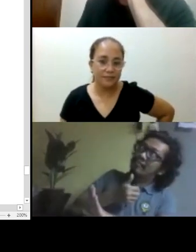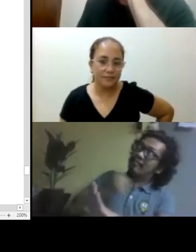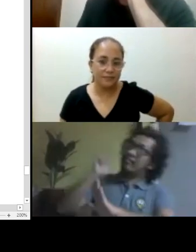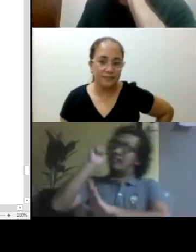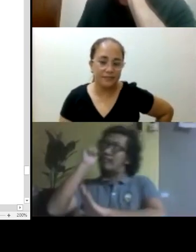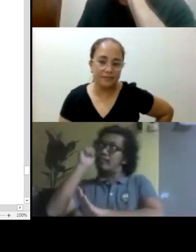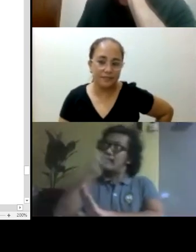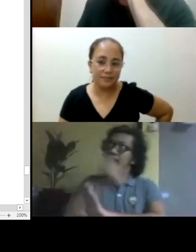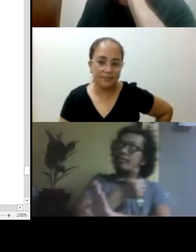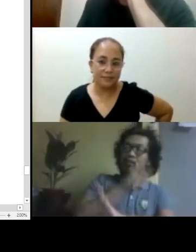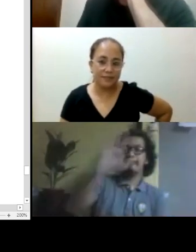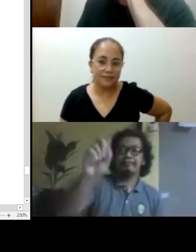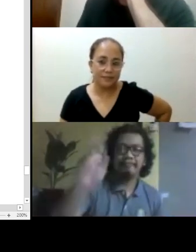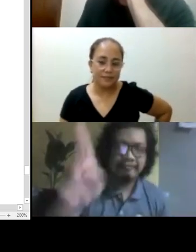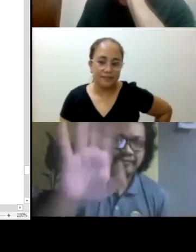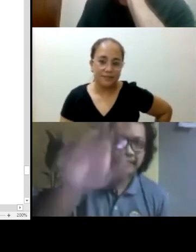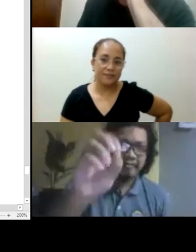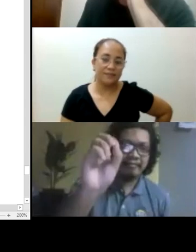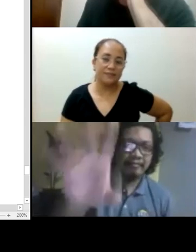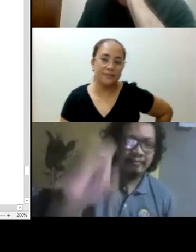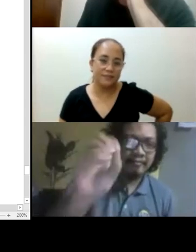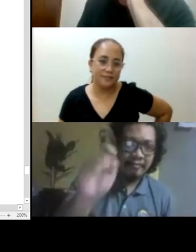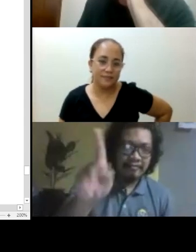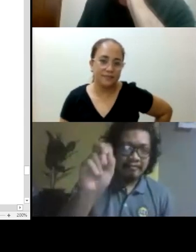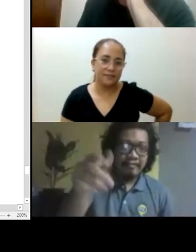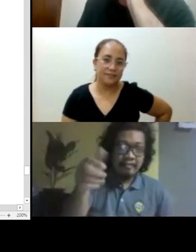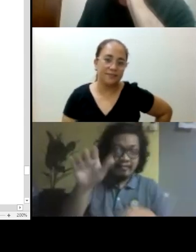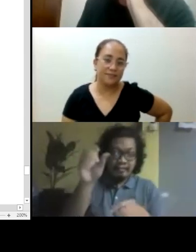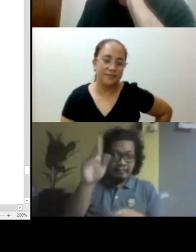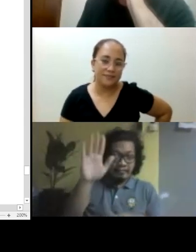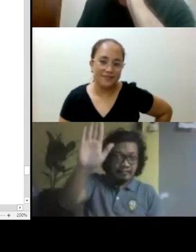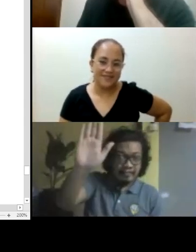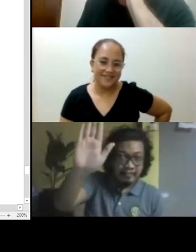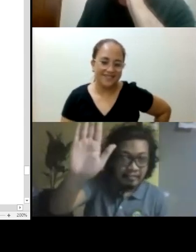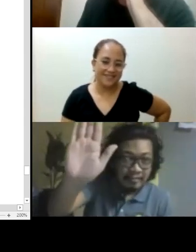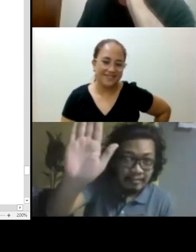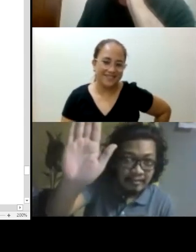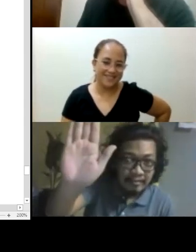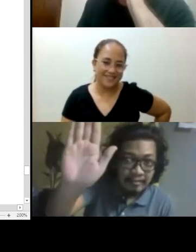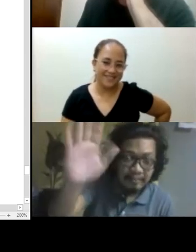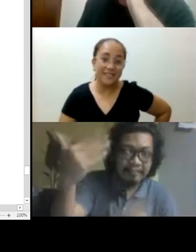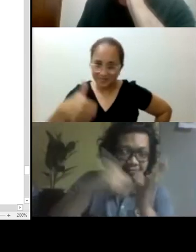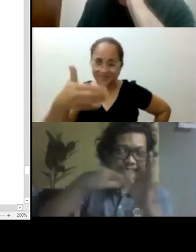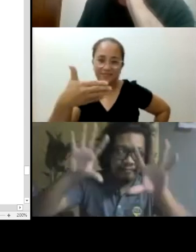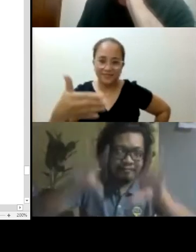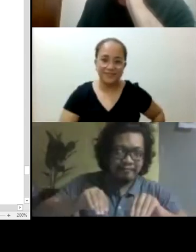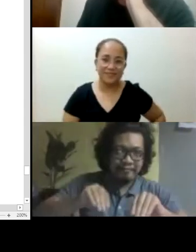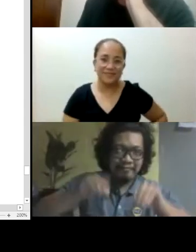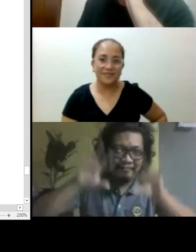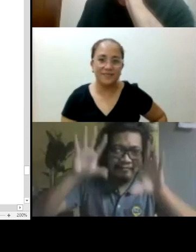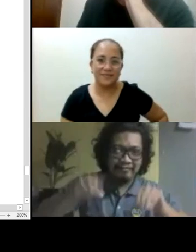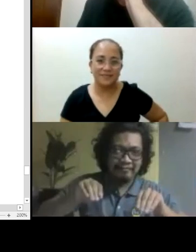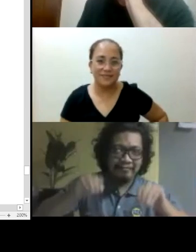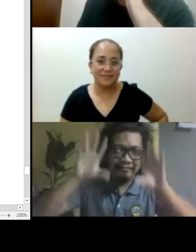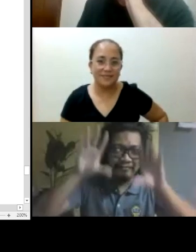Okay. So what's before after, right? So, okay, got it. All right, okay. Uh, everybody